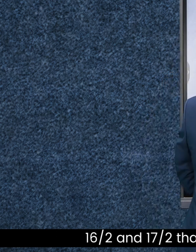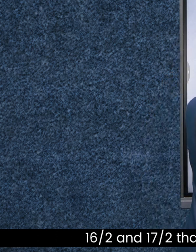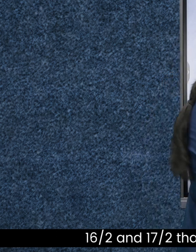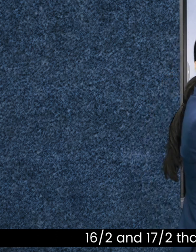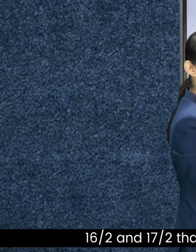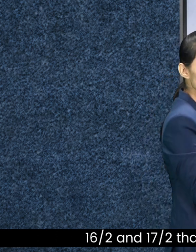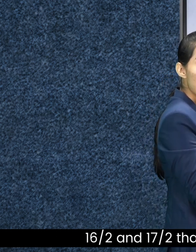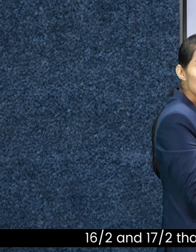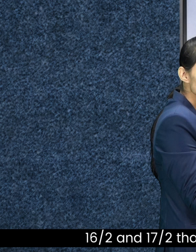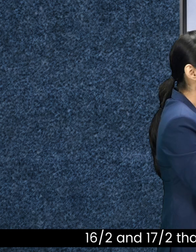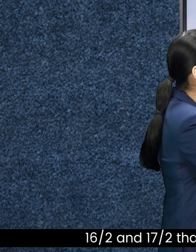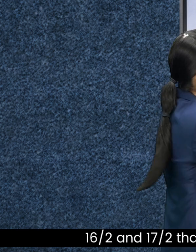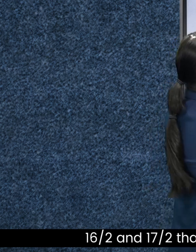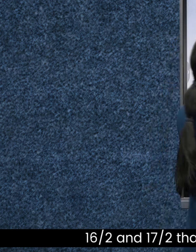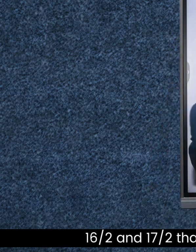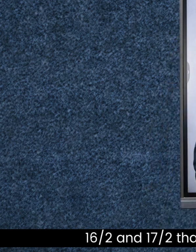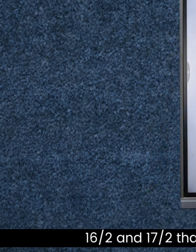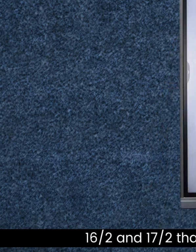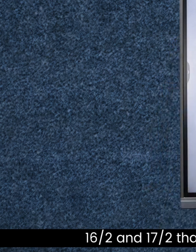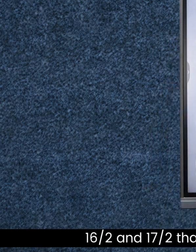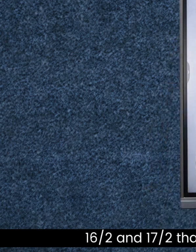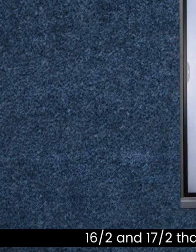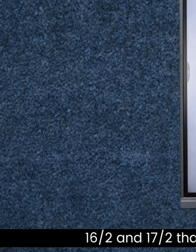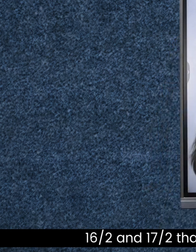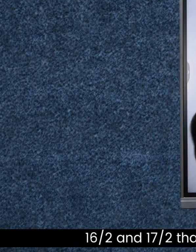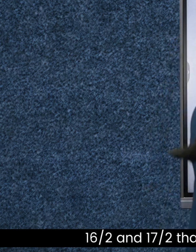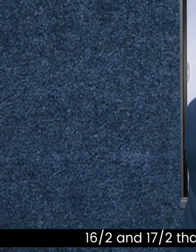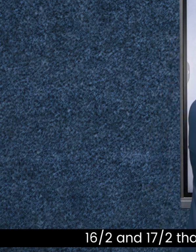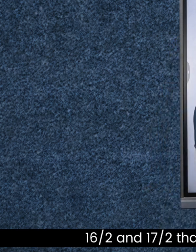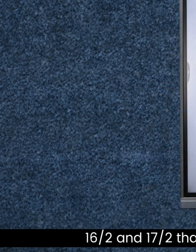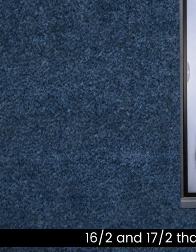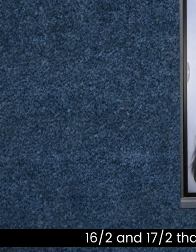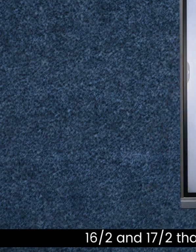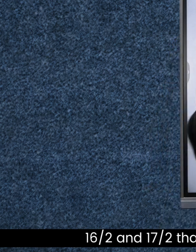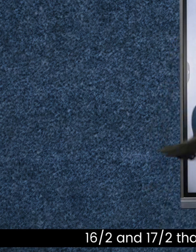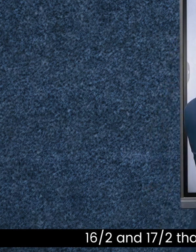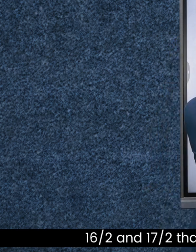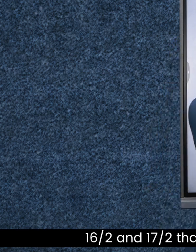That is 8th and 9th term, those are 10 and 14 respectively.